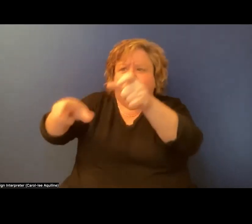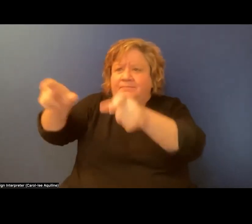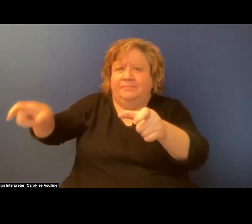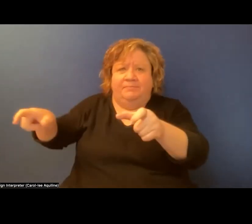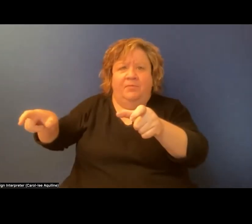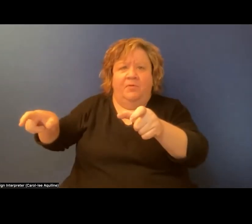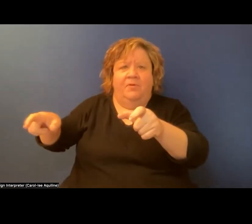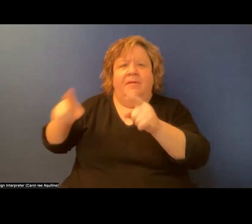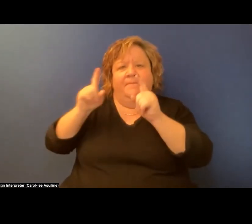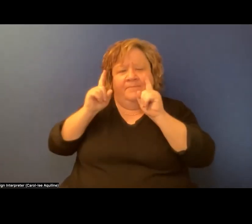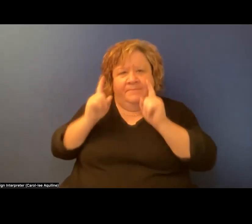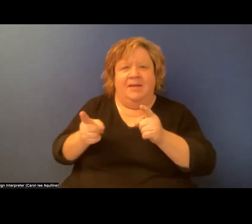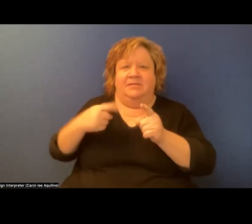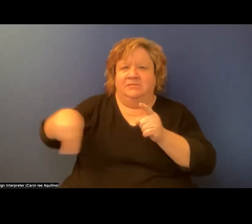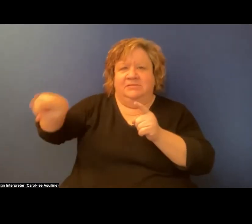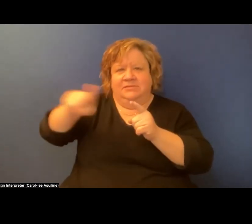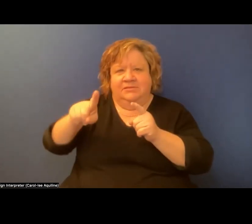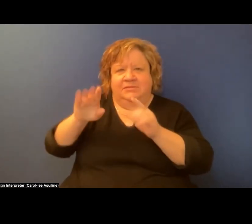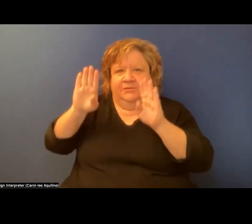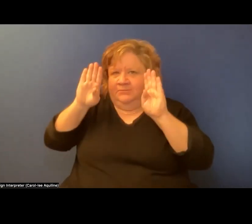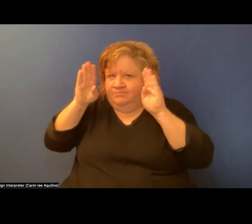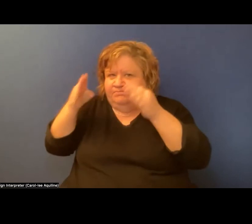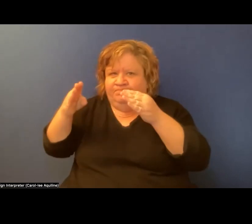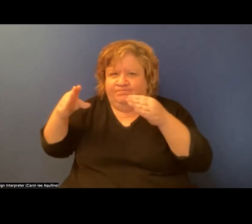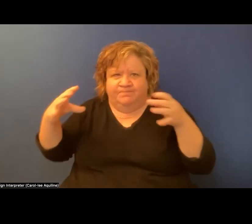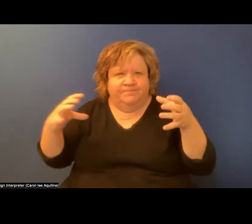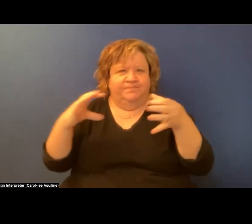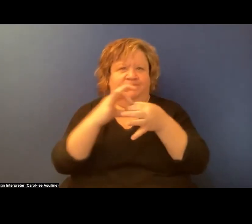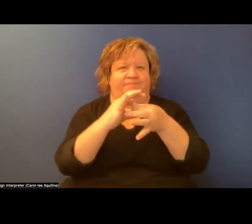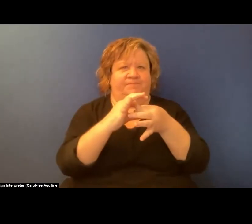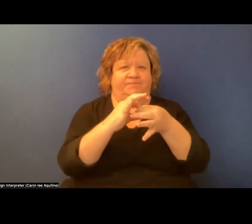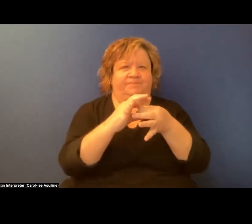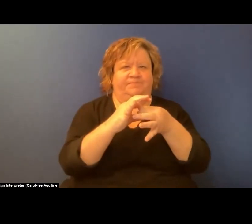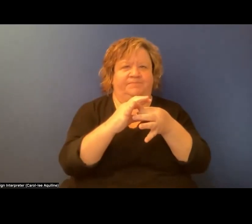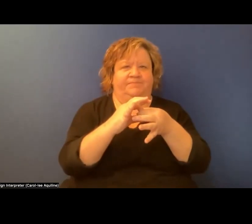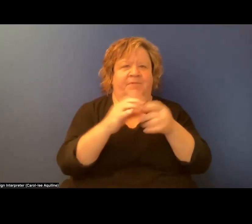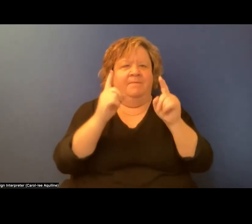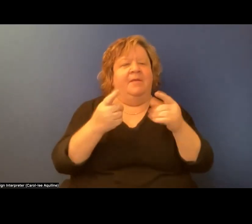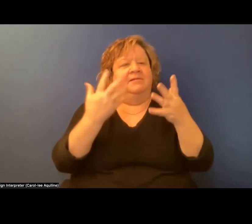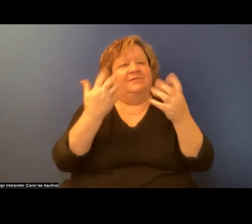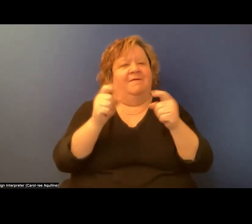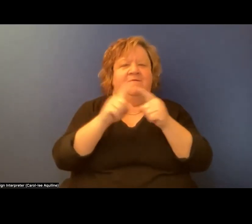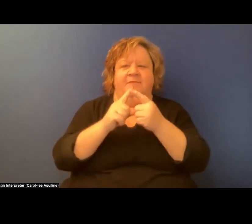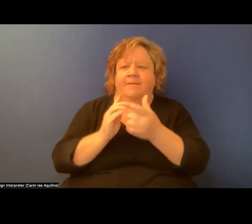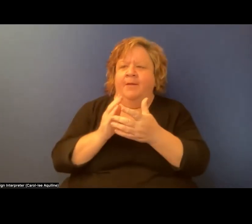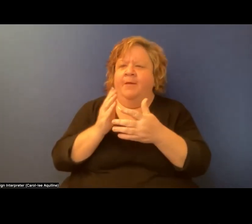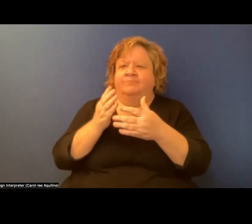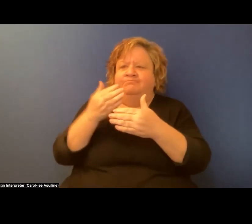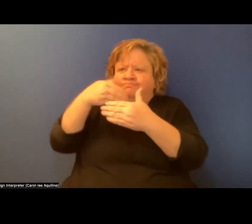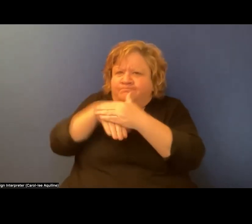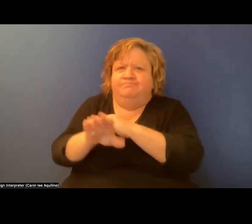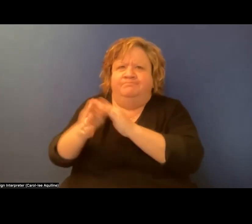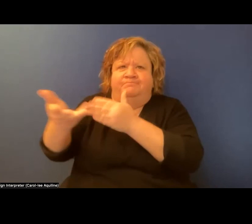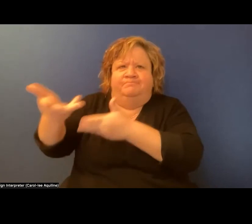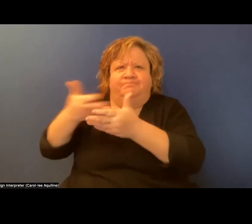and equitable climate finance. And by saying this, I would also like to highlight the last thing, that our participation at all